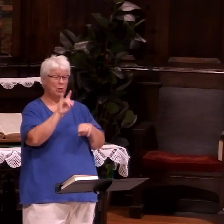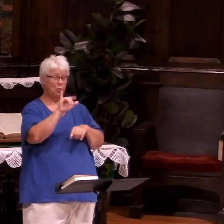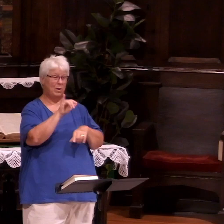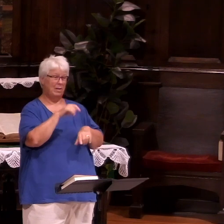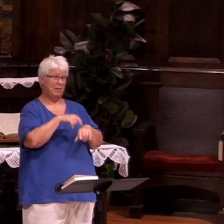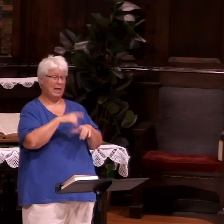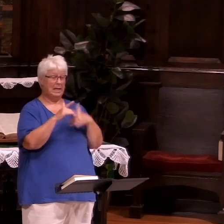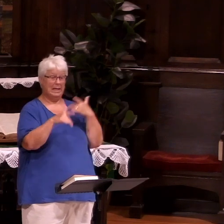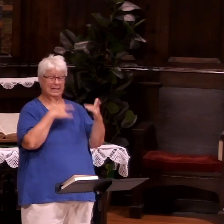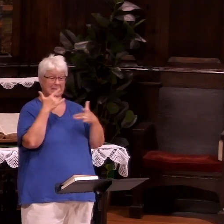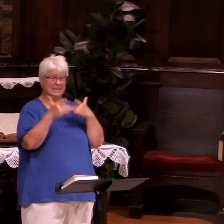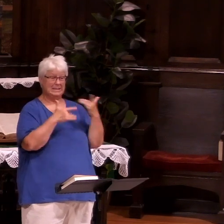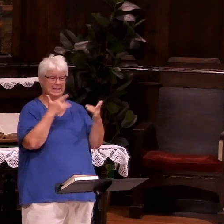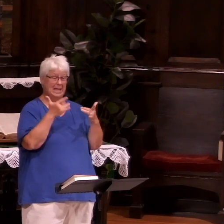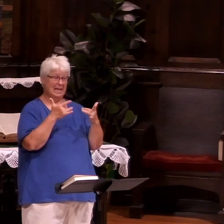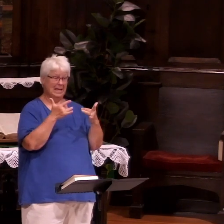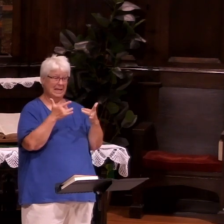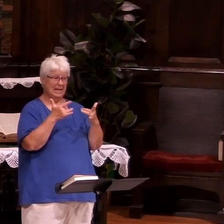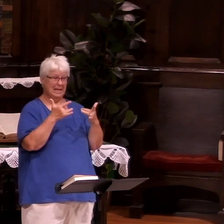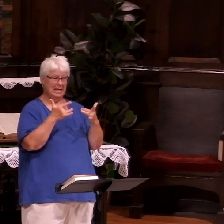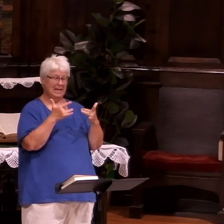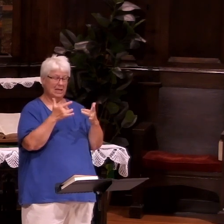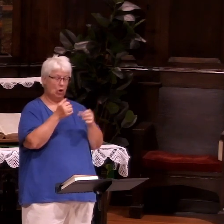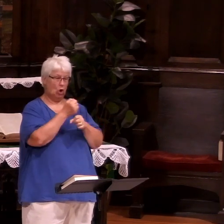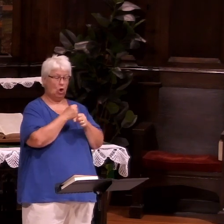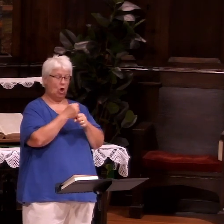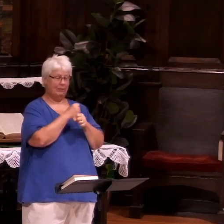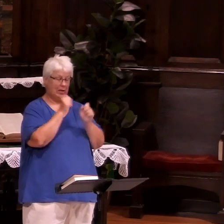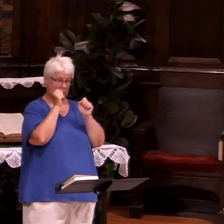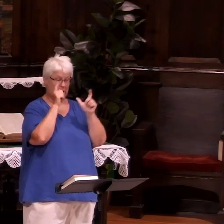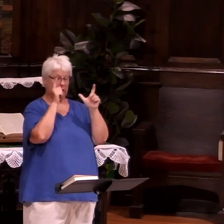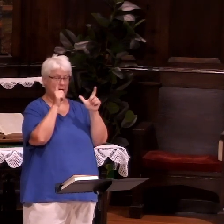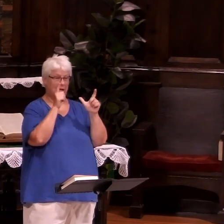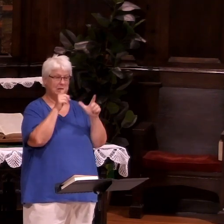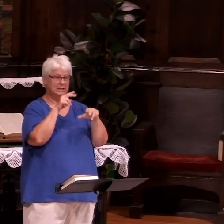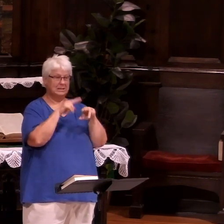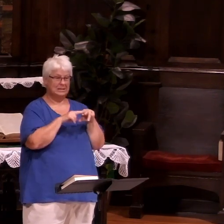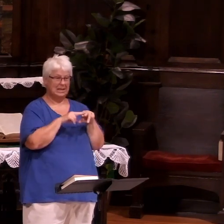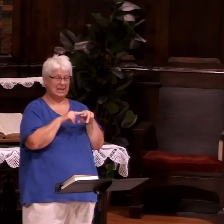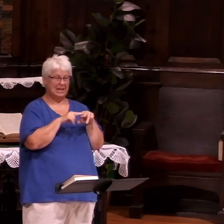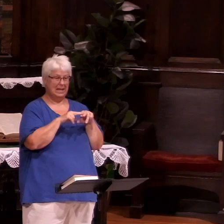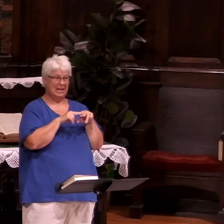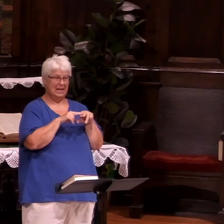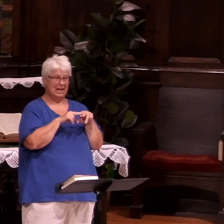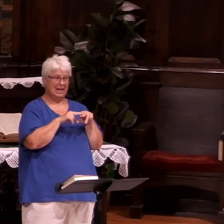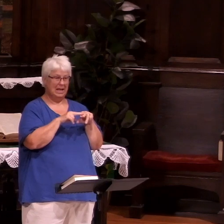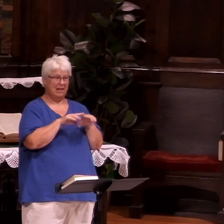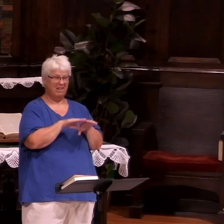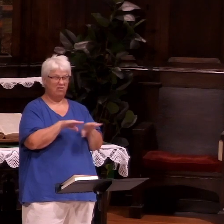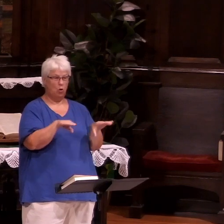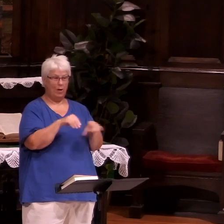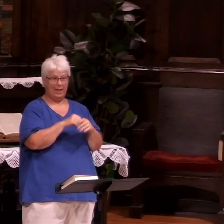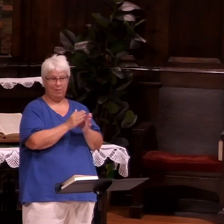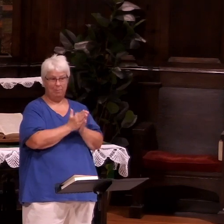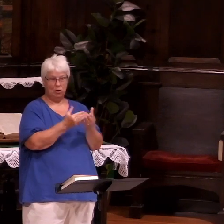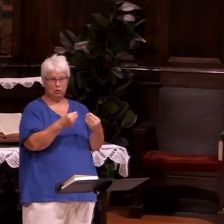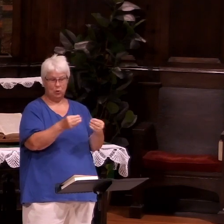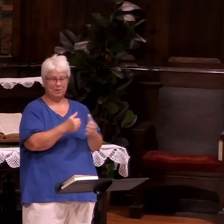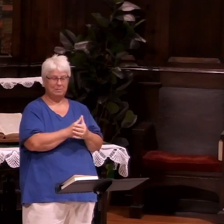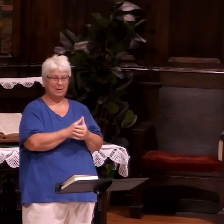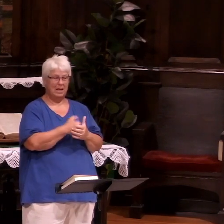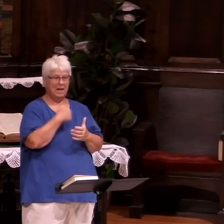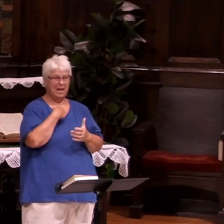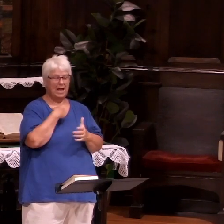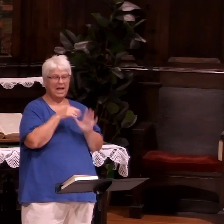those exciting, over-caffeinated evenings, sitting on the questionable carpet of a bookstore, that